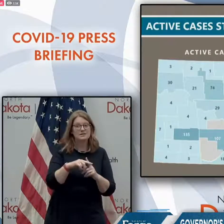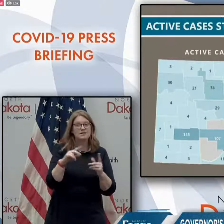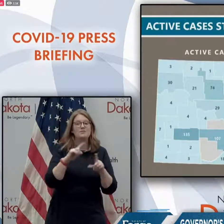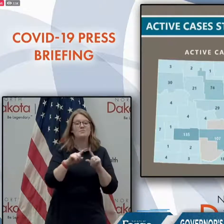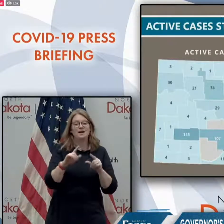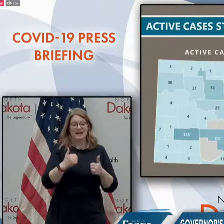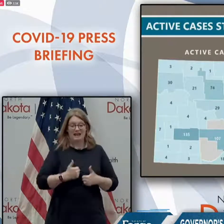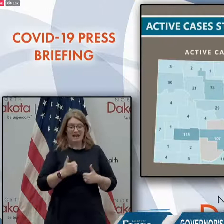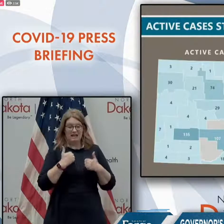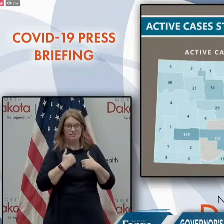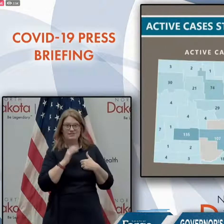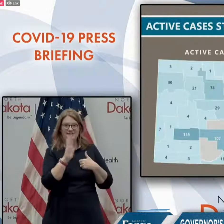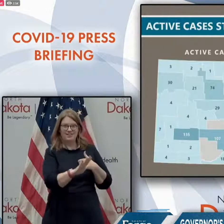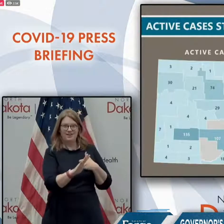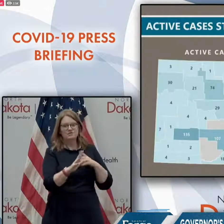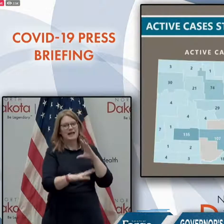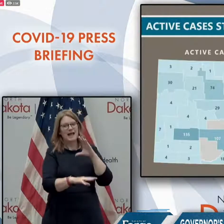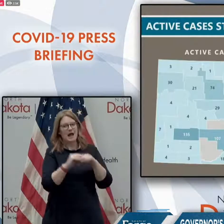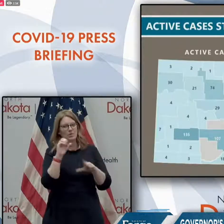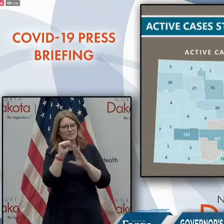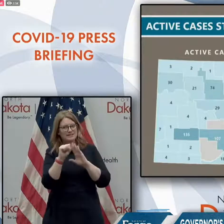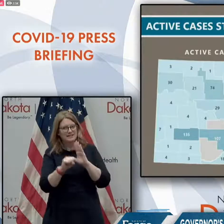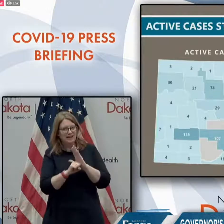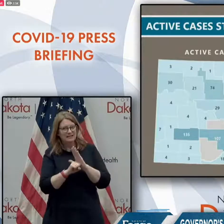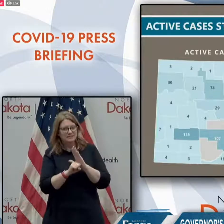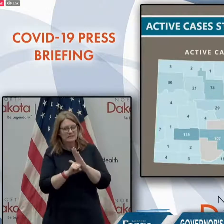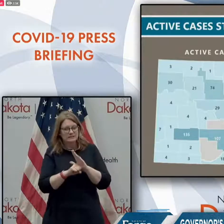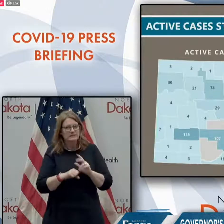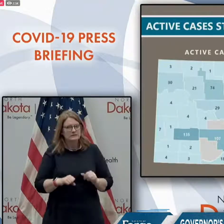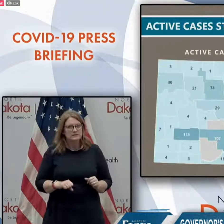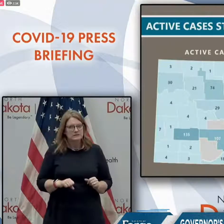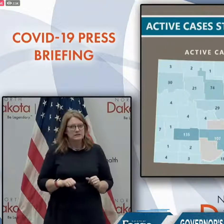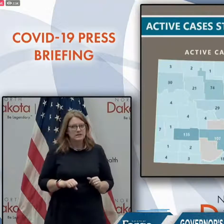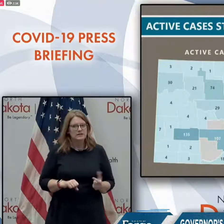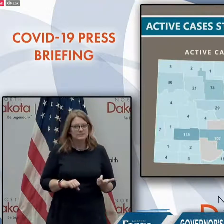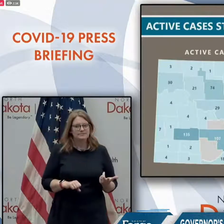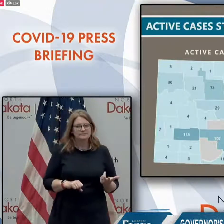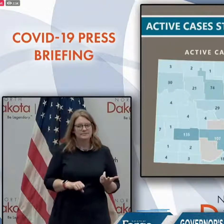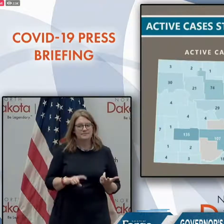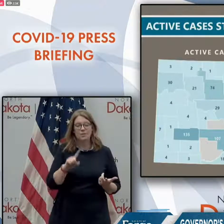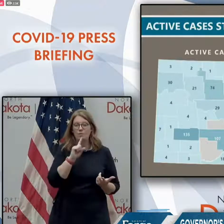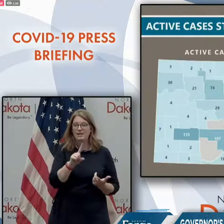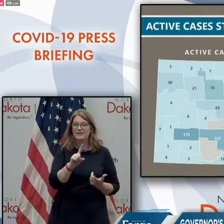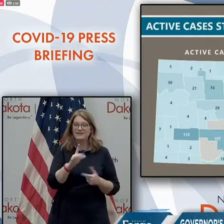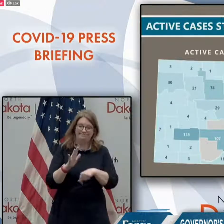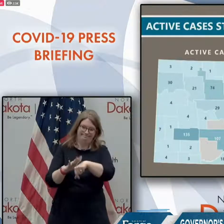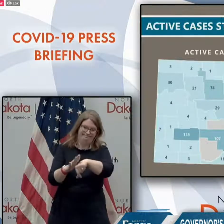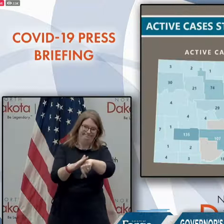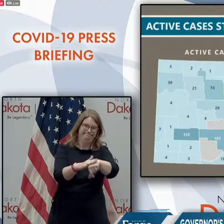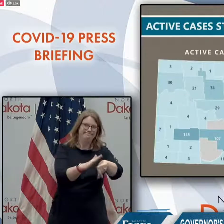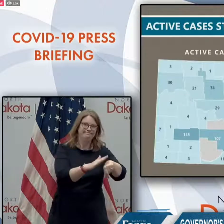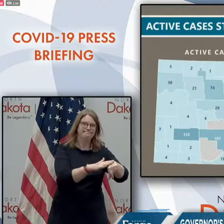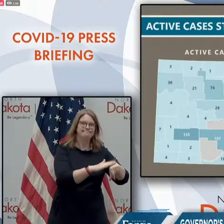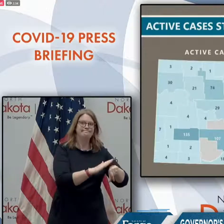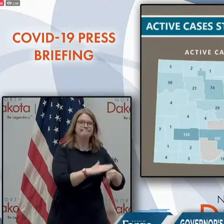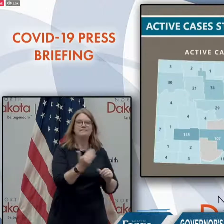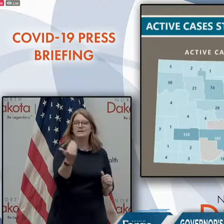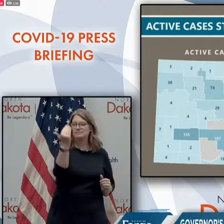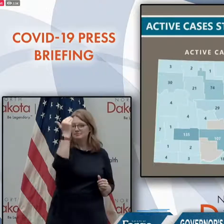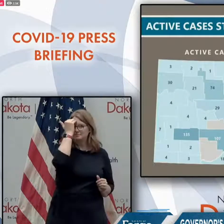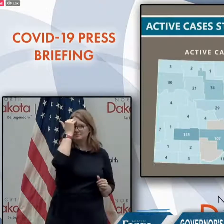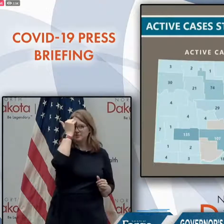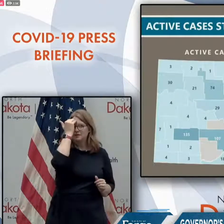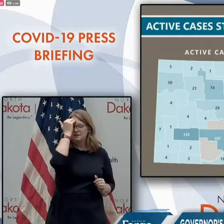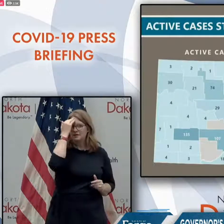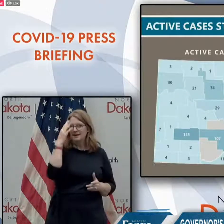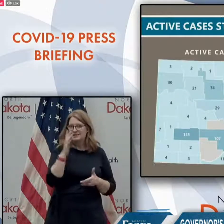and again, that's something that could become something we need to be increasingly aware of as we head back into college